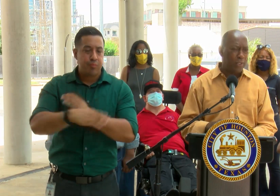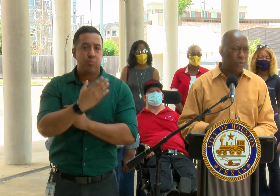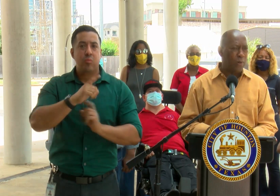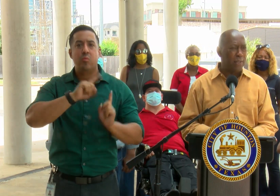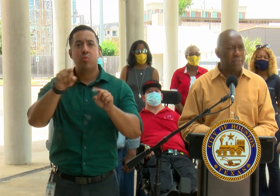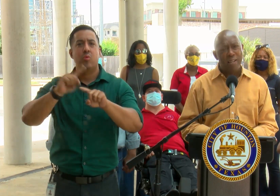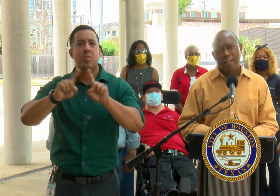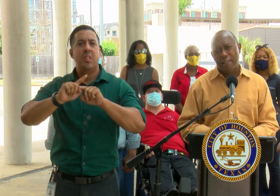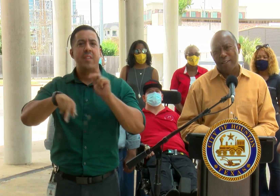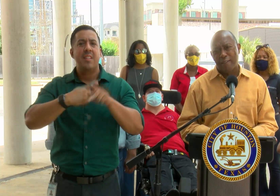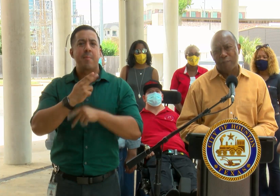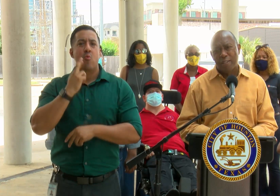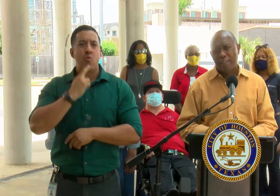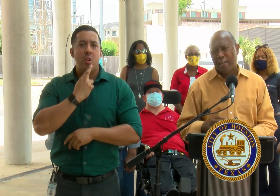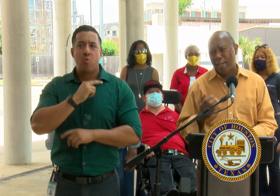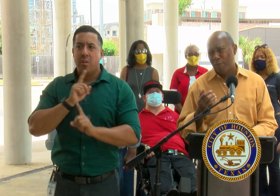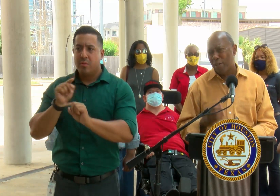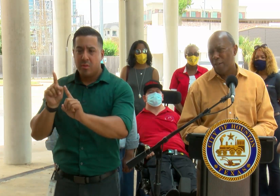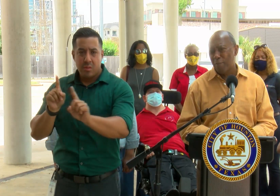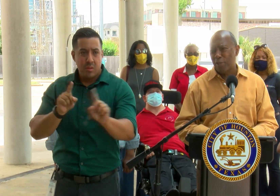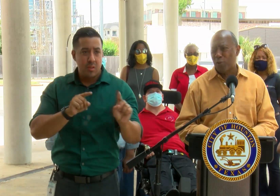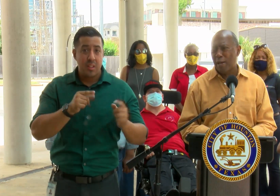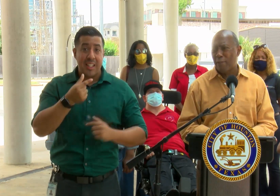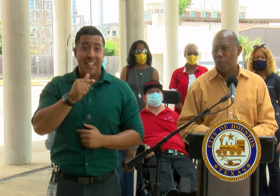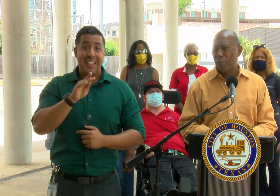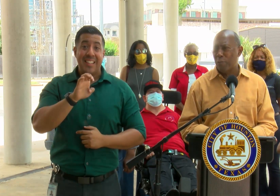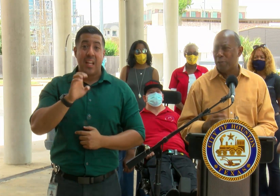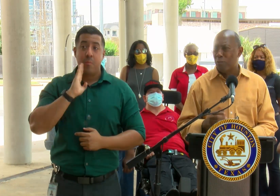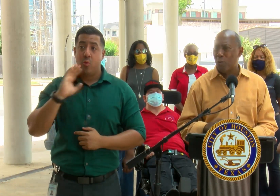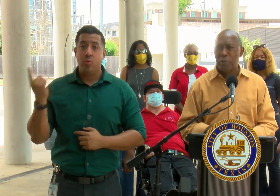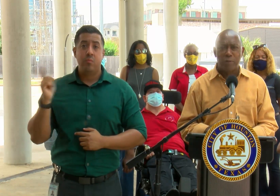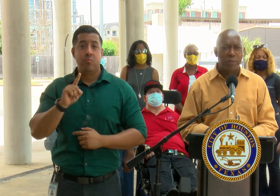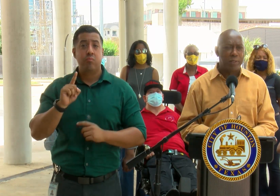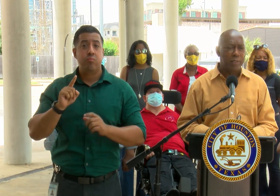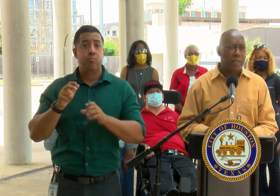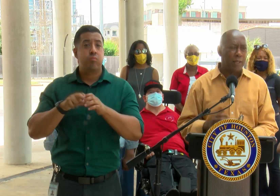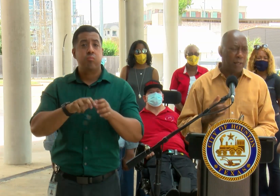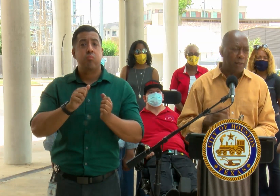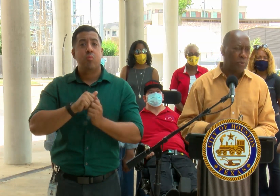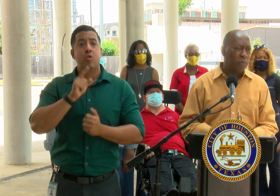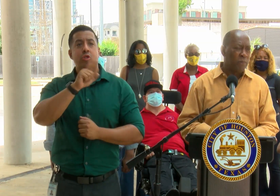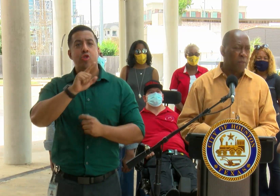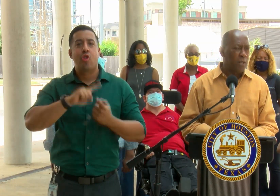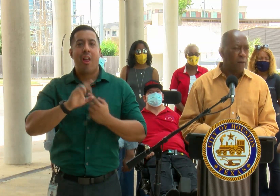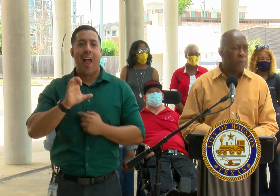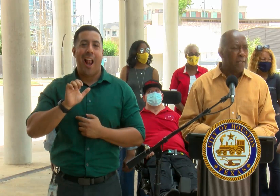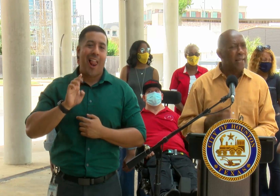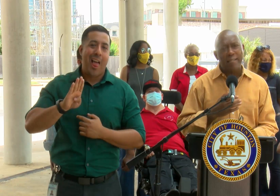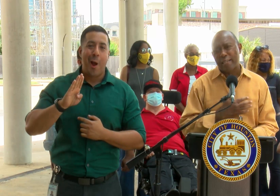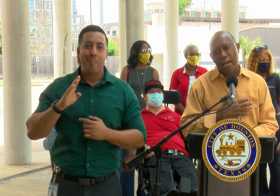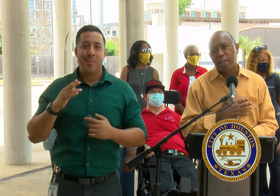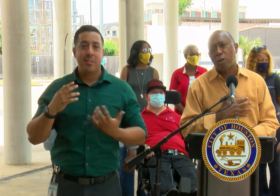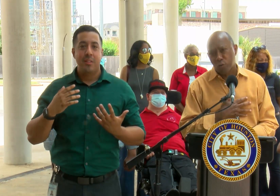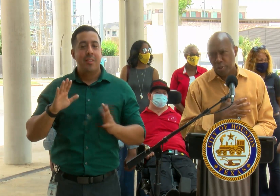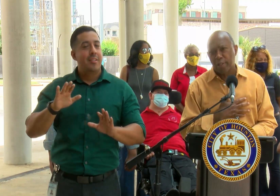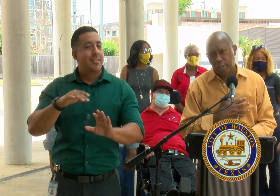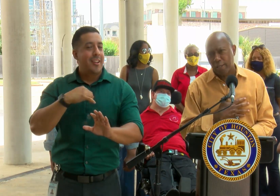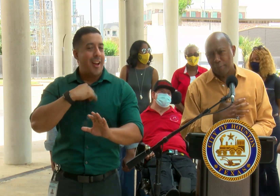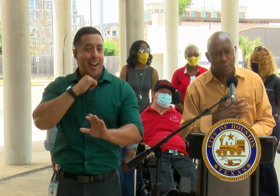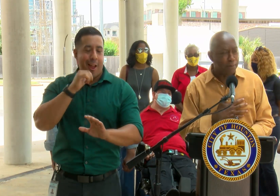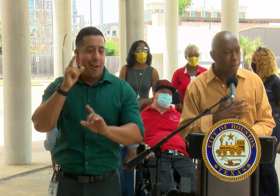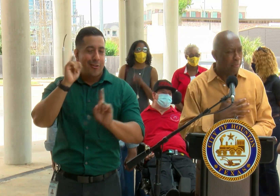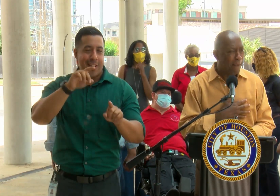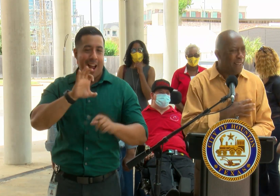various restaurants. Gabe, they're going to be traveling with me with the mobile units to the clubs. Not that I go to